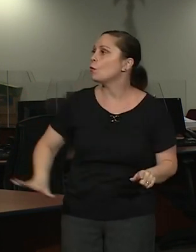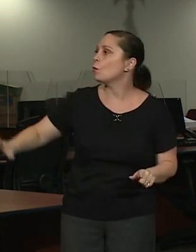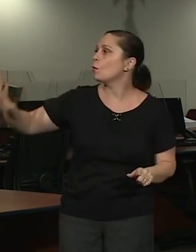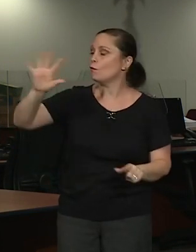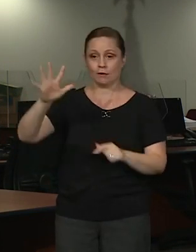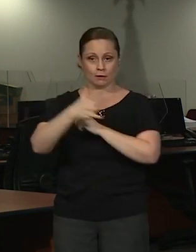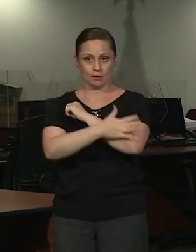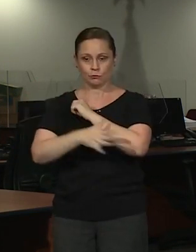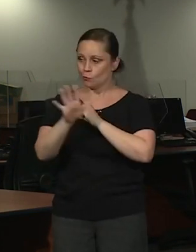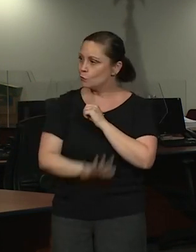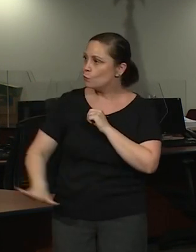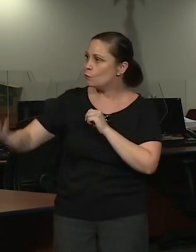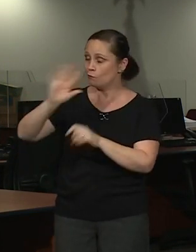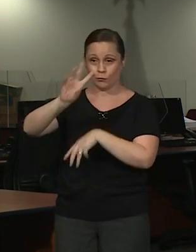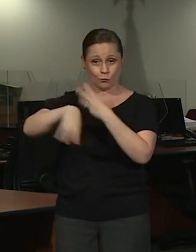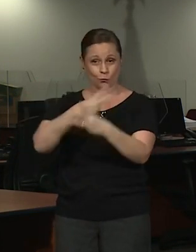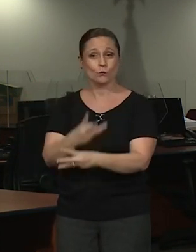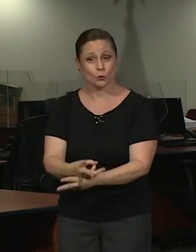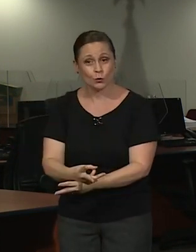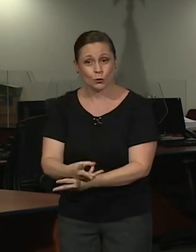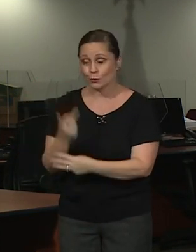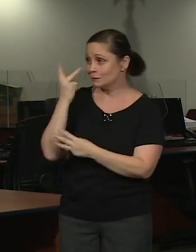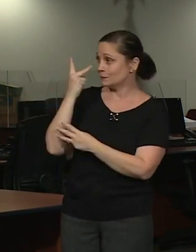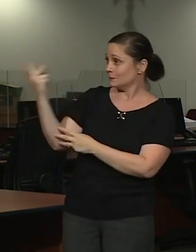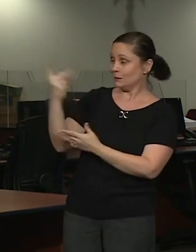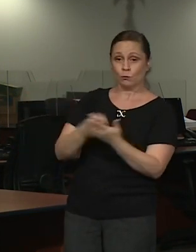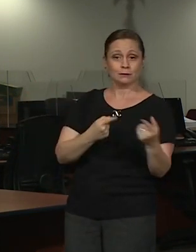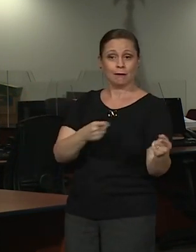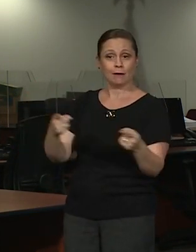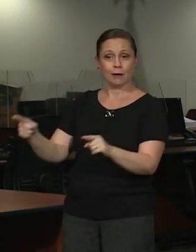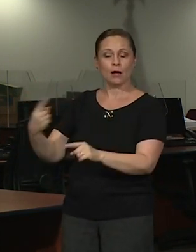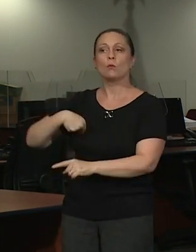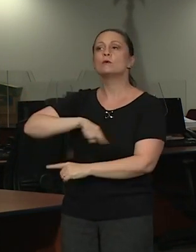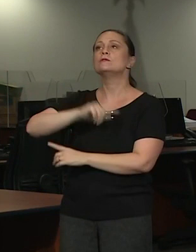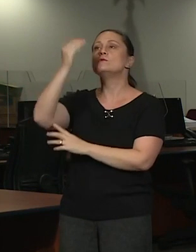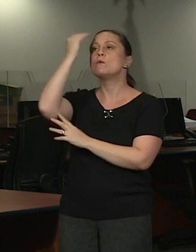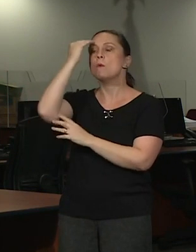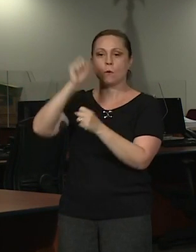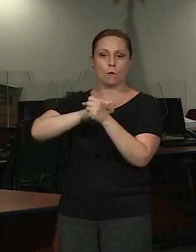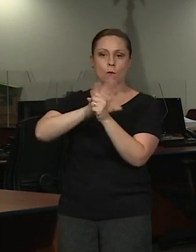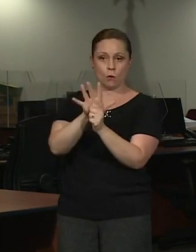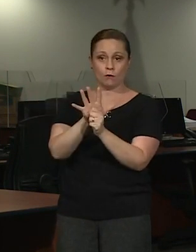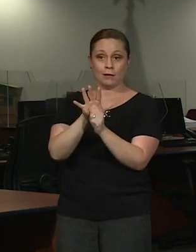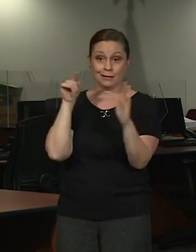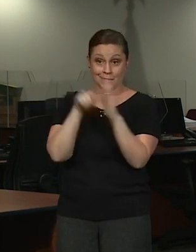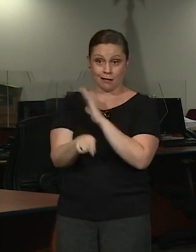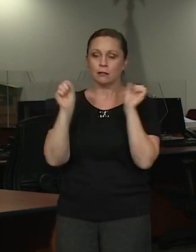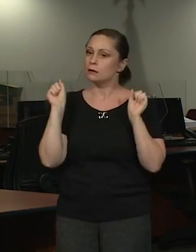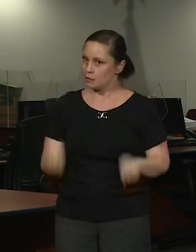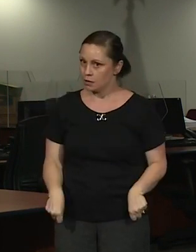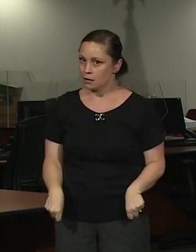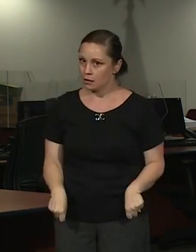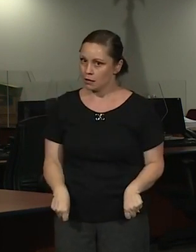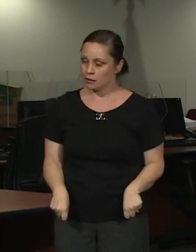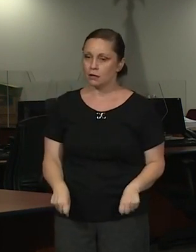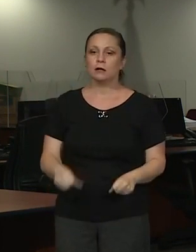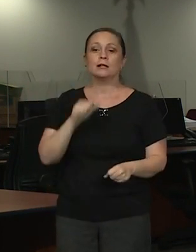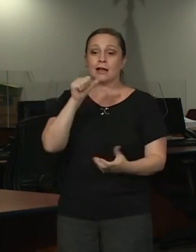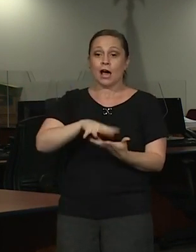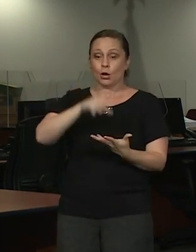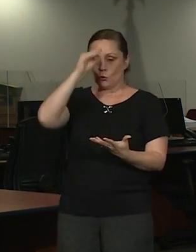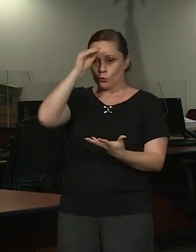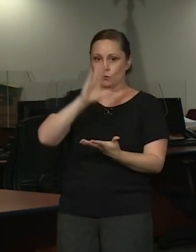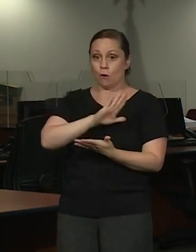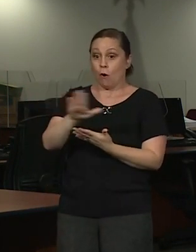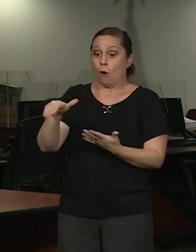world. And we know this disease is a killer. We probably don't know all that it's doing to our bodies